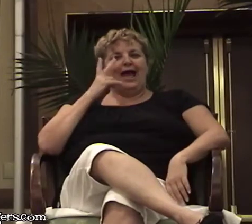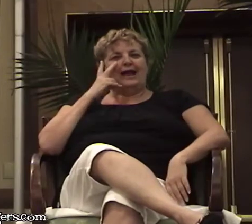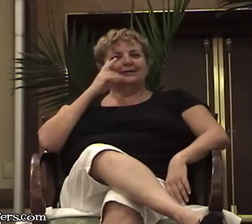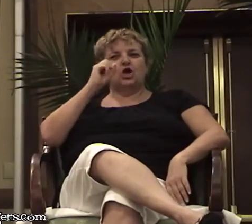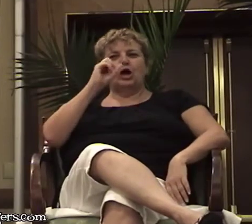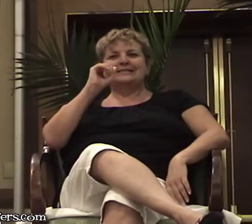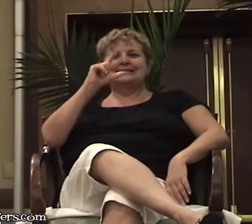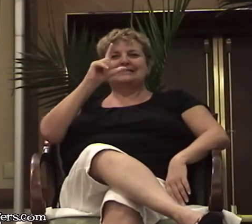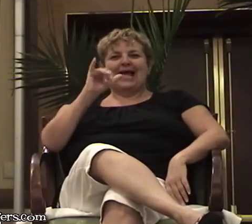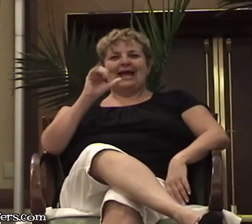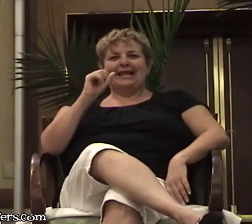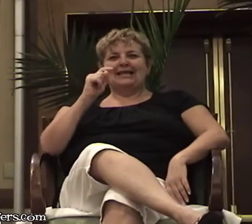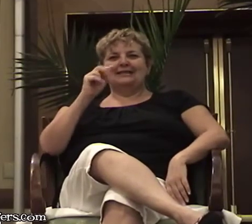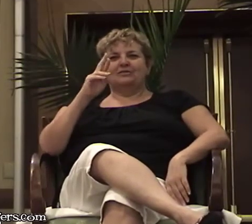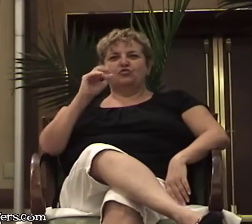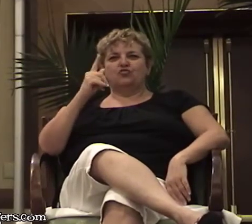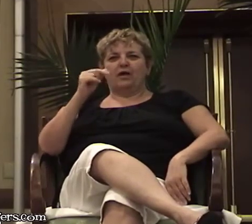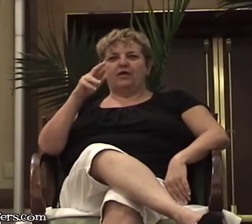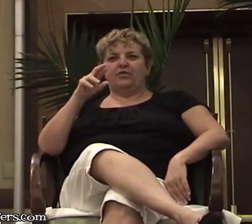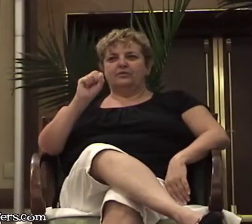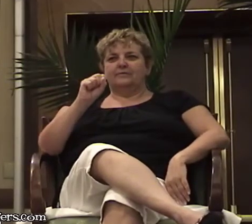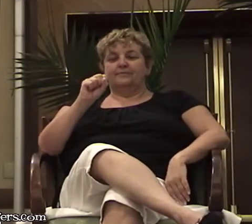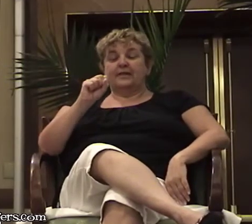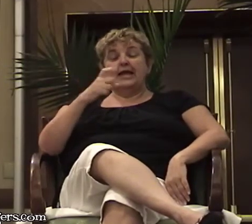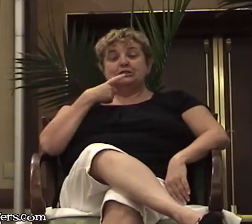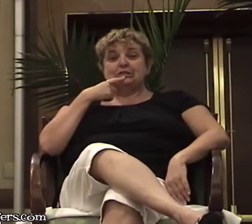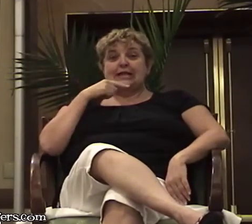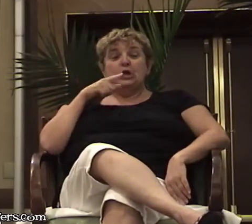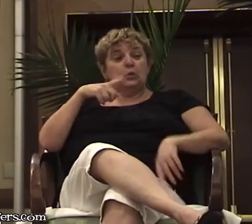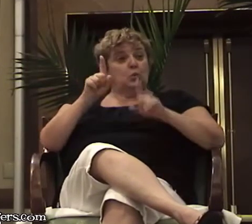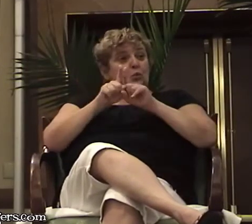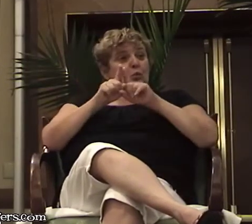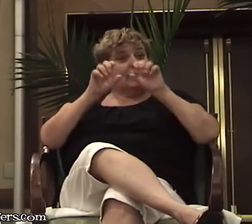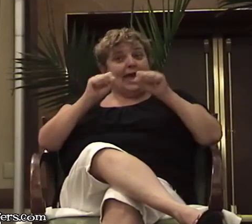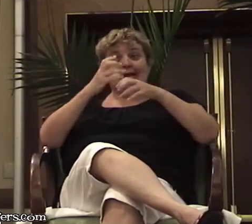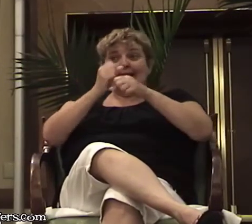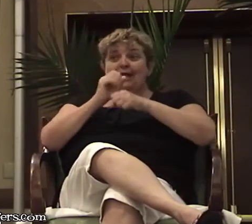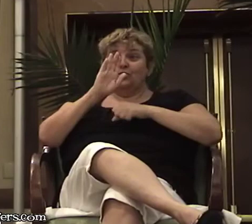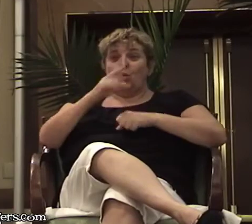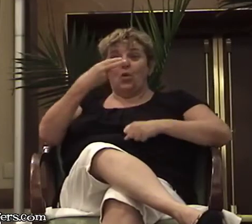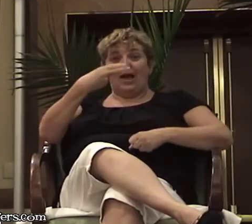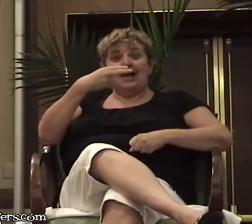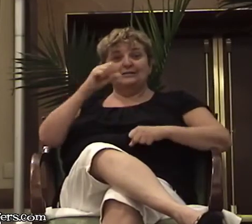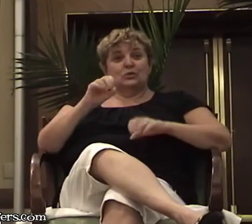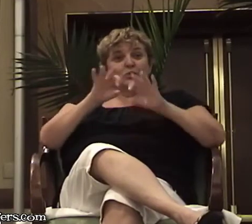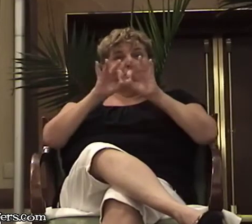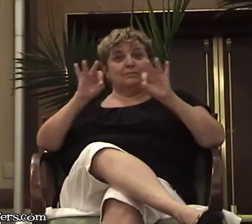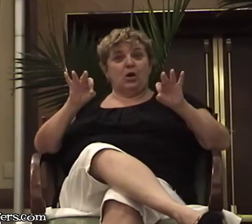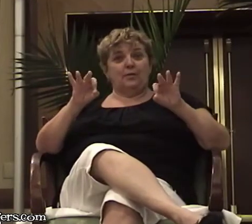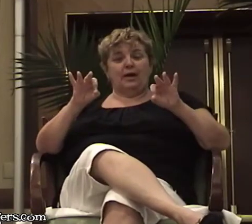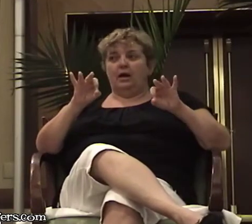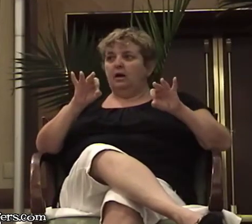And she said, you too can get your high school diploma on TV. I said, well, there we go right